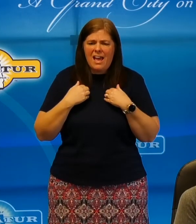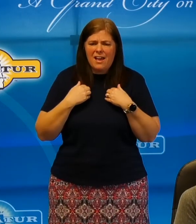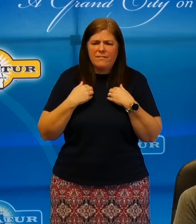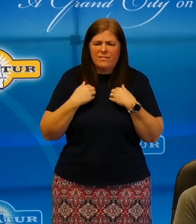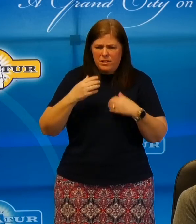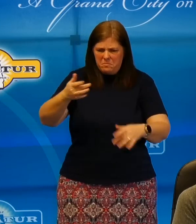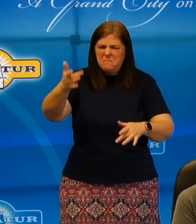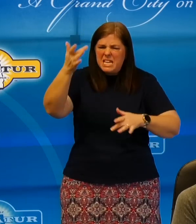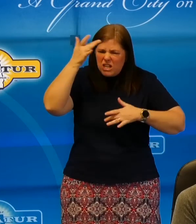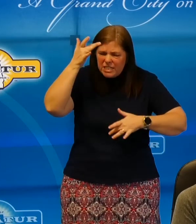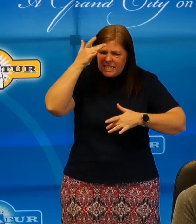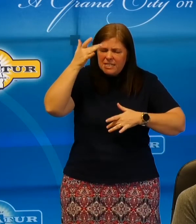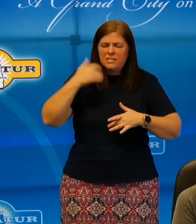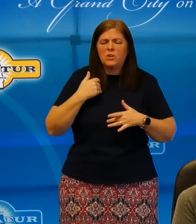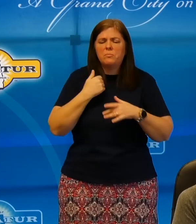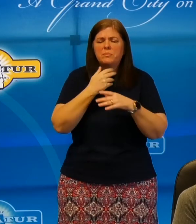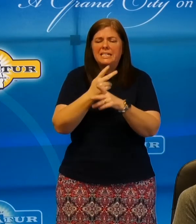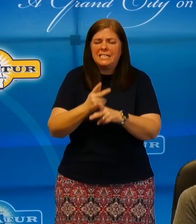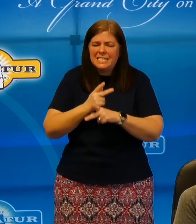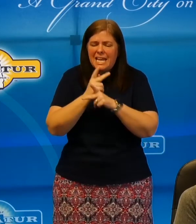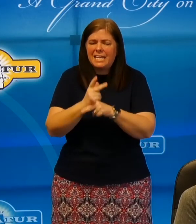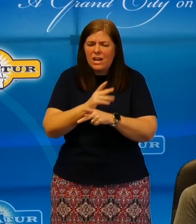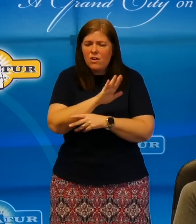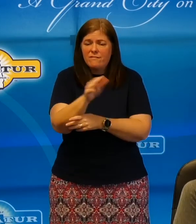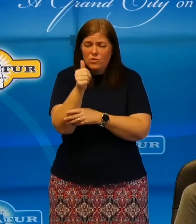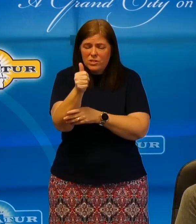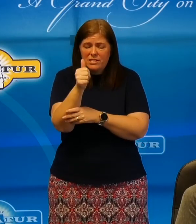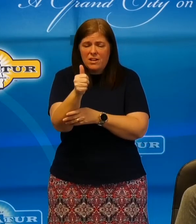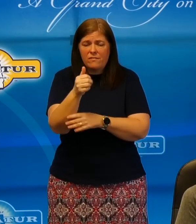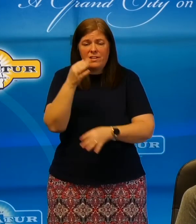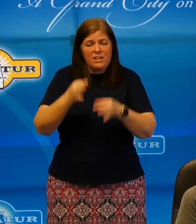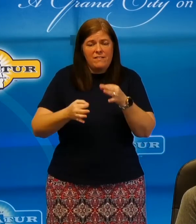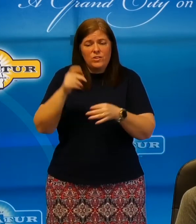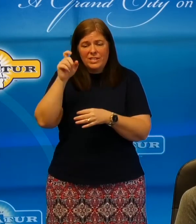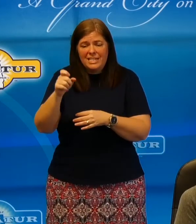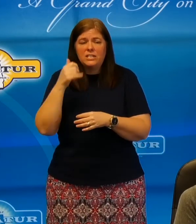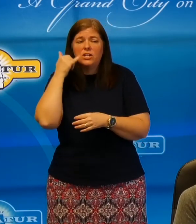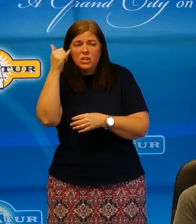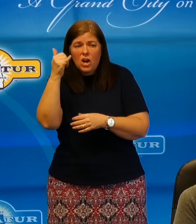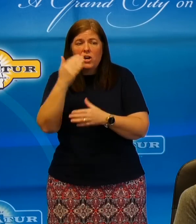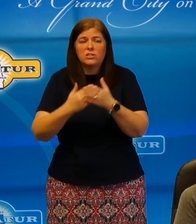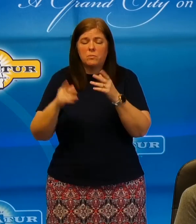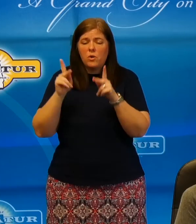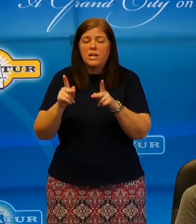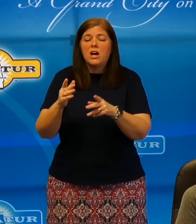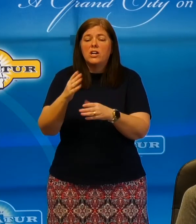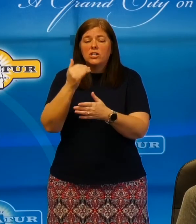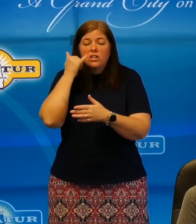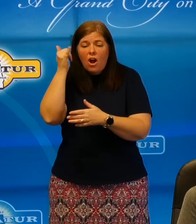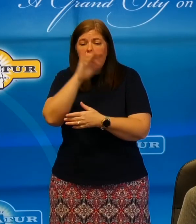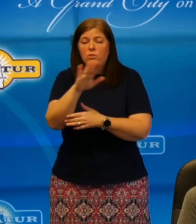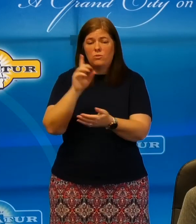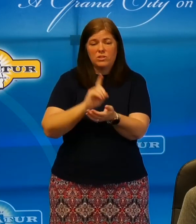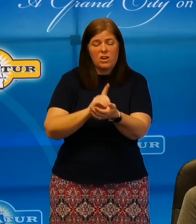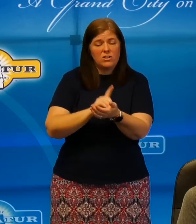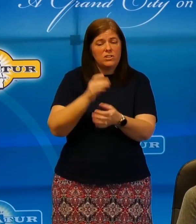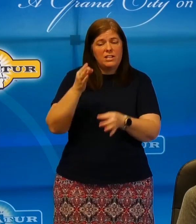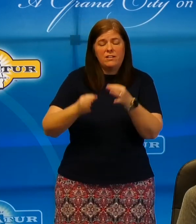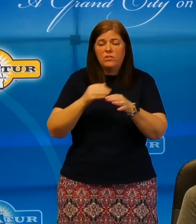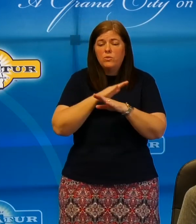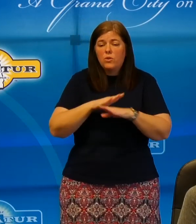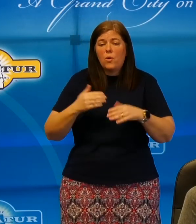of yourself. And again, if you need to call someone, call your physician. If you don't have a